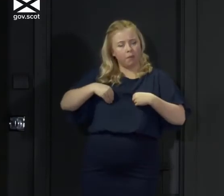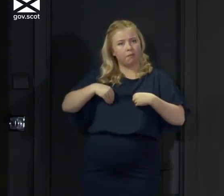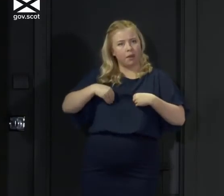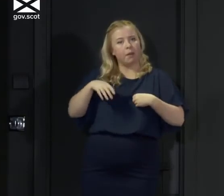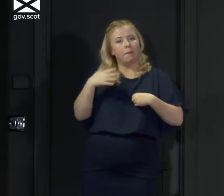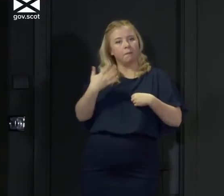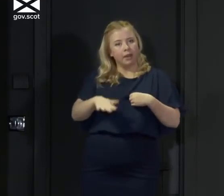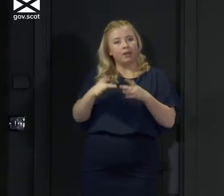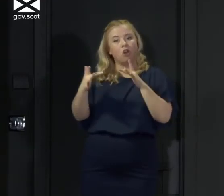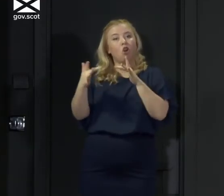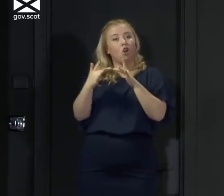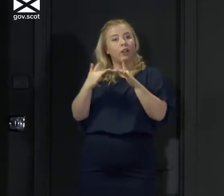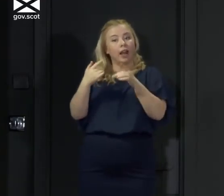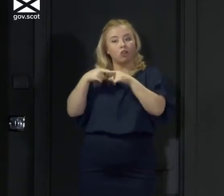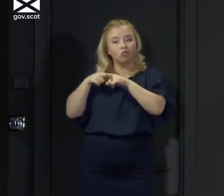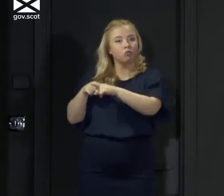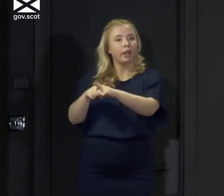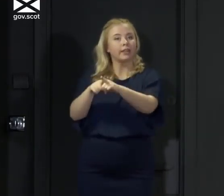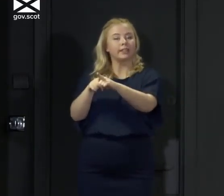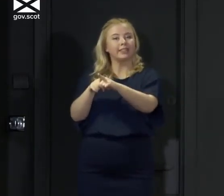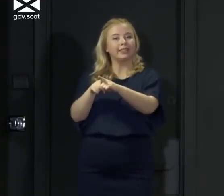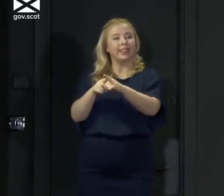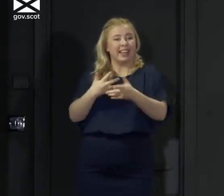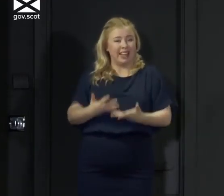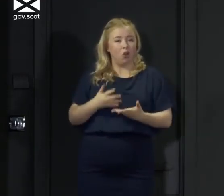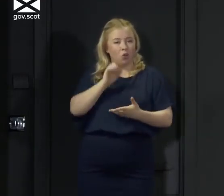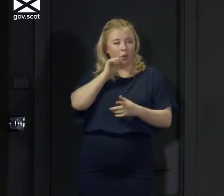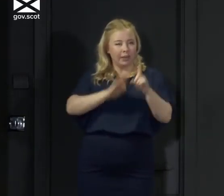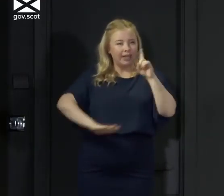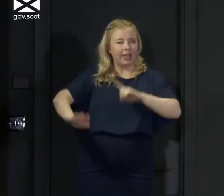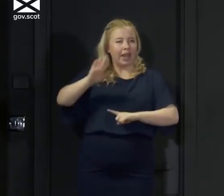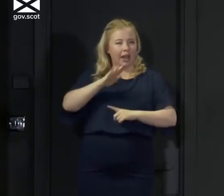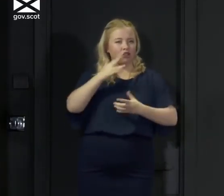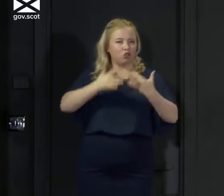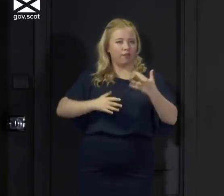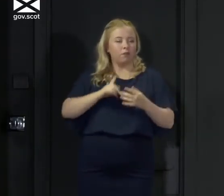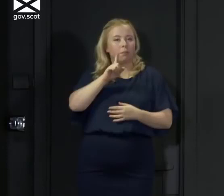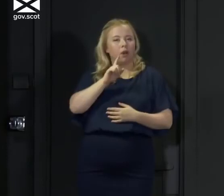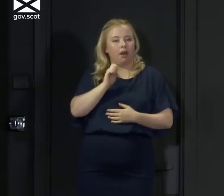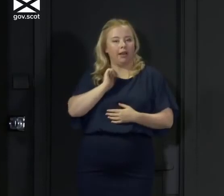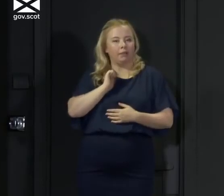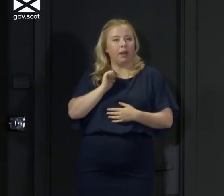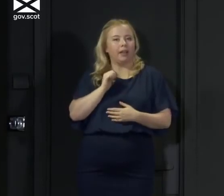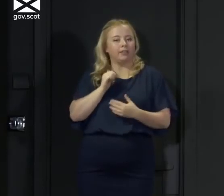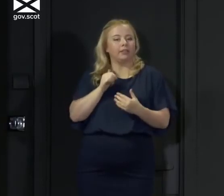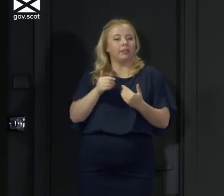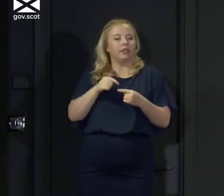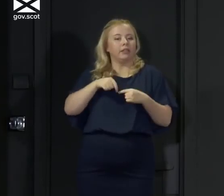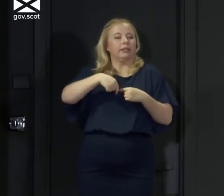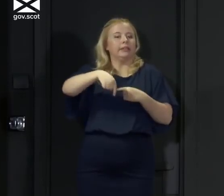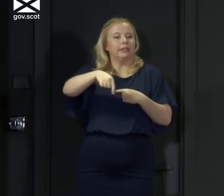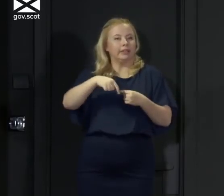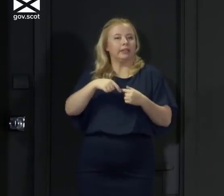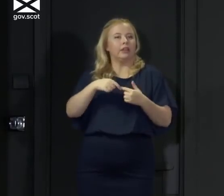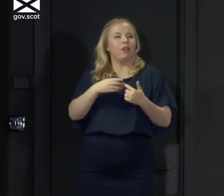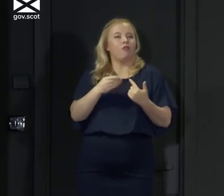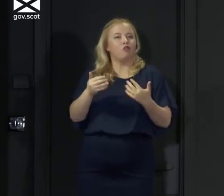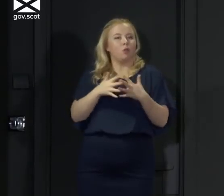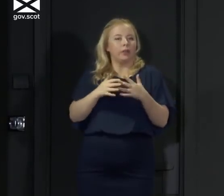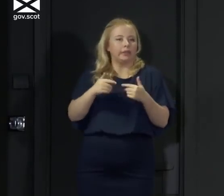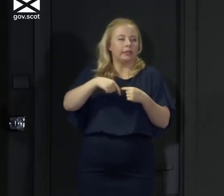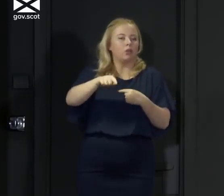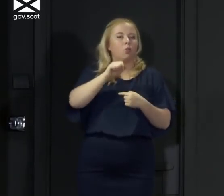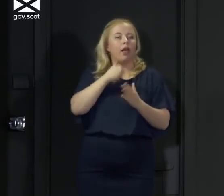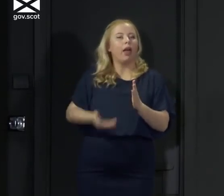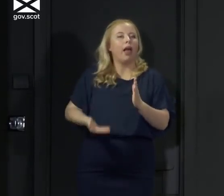stage, this will be national data, although we do intend to break it down regionally in the weeks ahead and add more detail to it. It's also data that